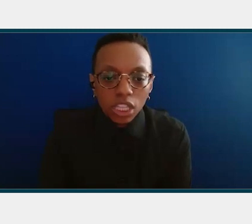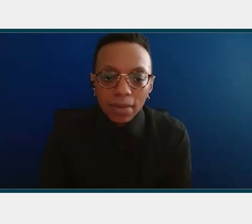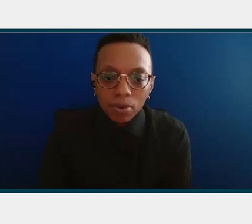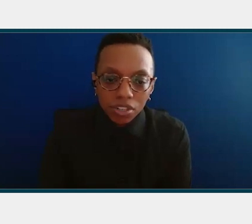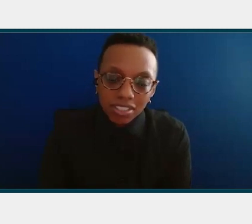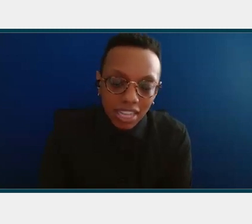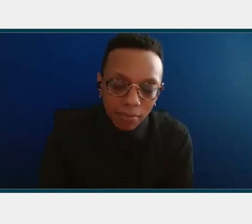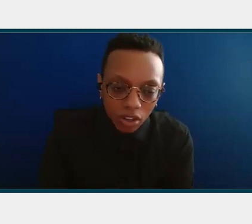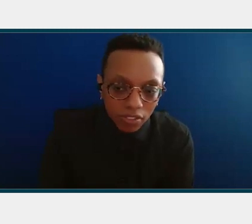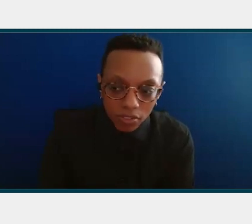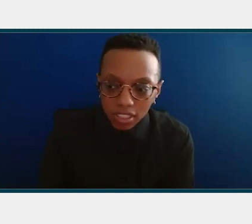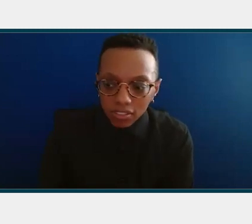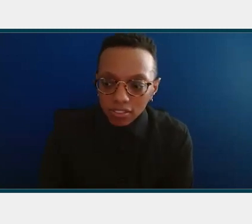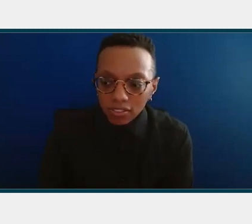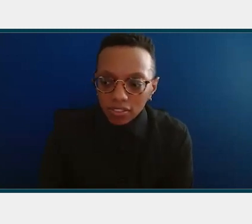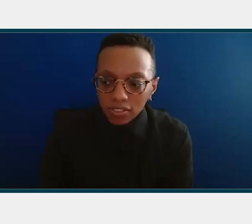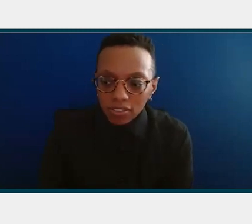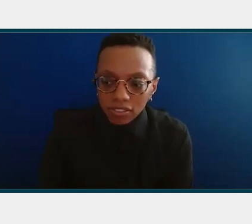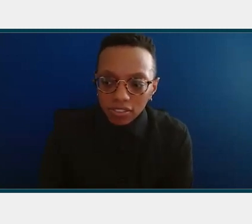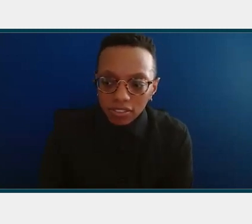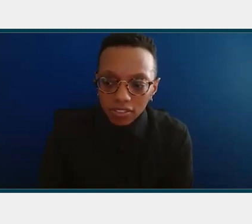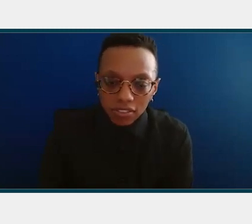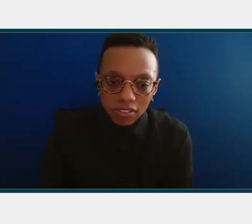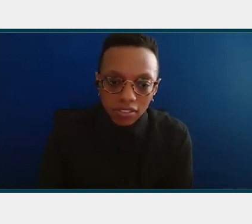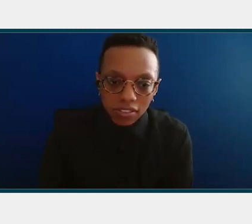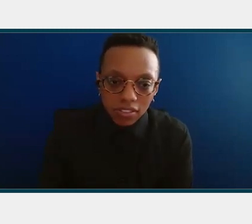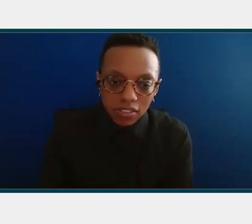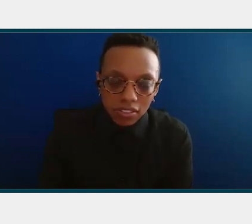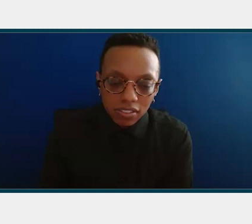So it's really important to name all of those things.